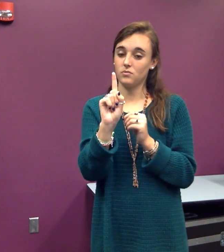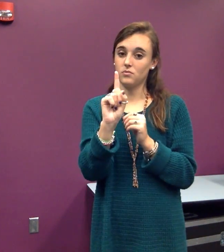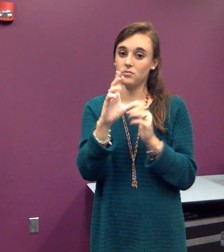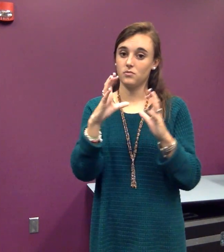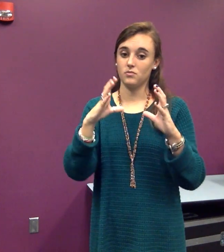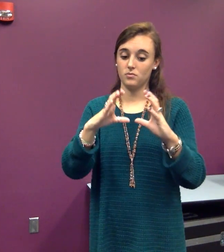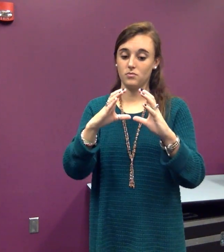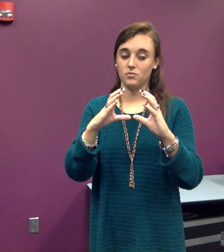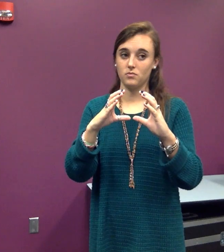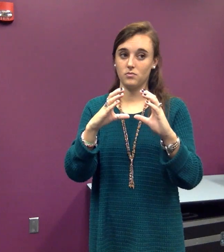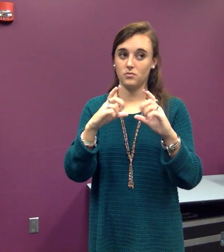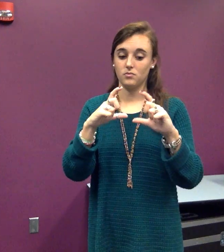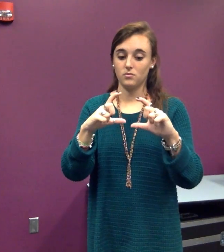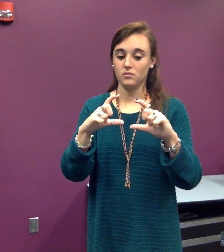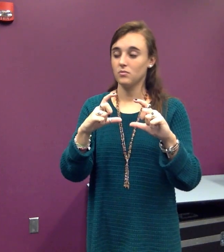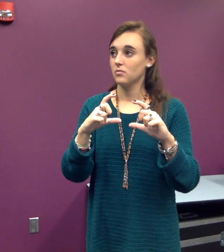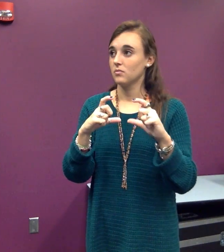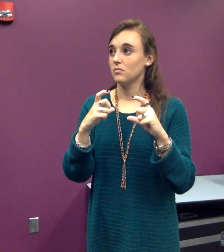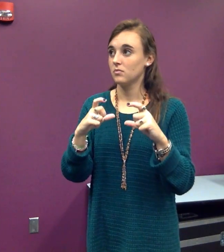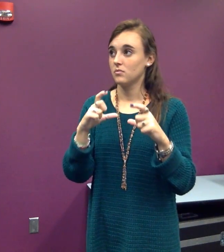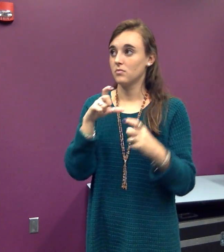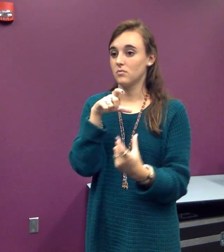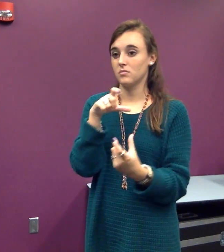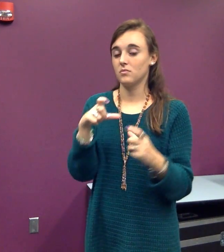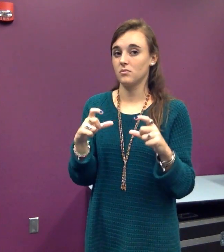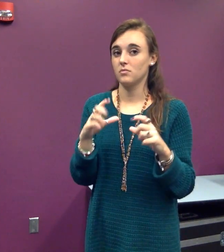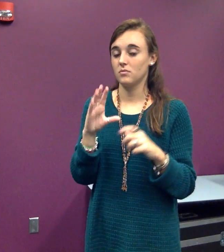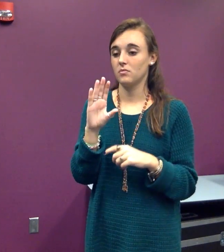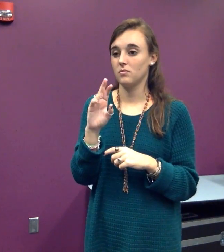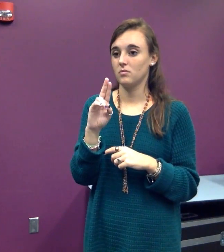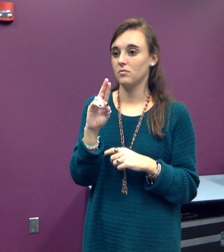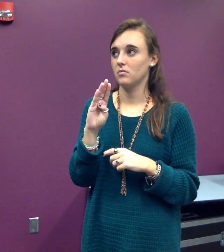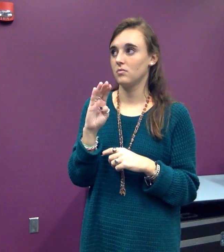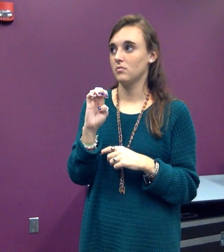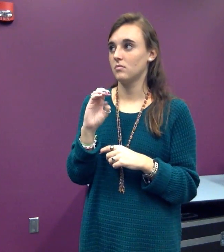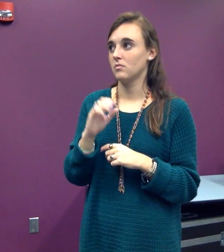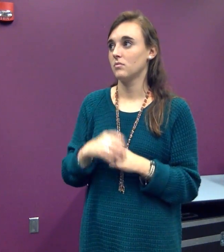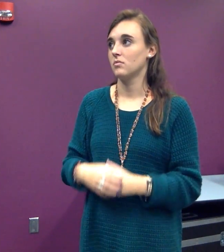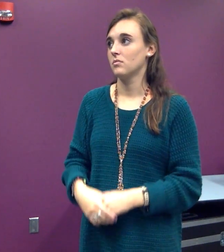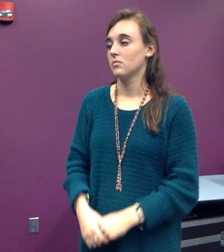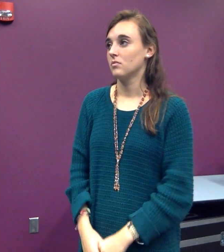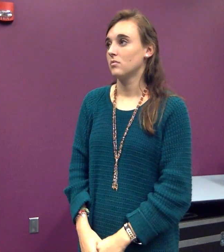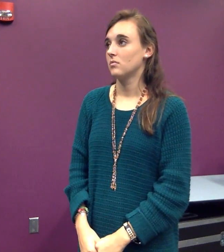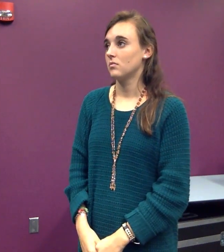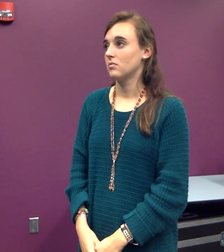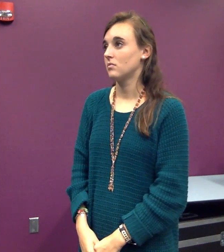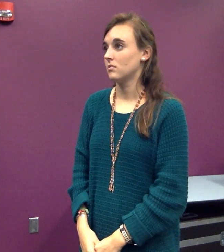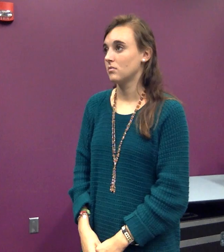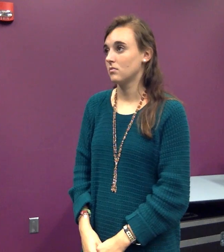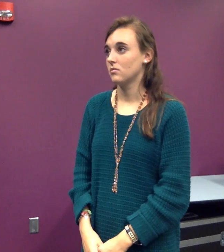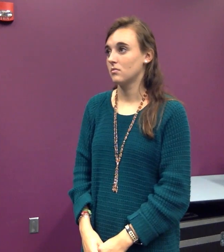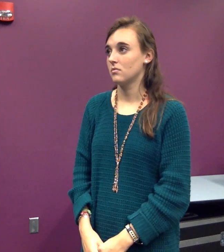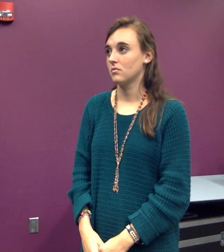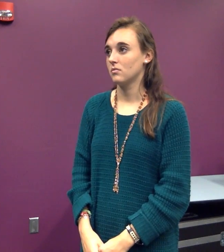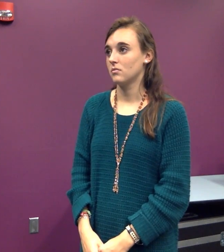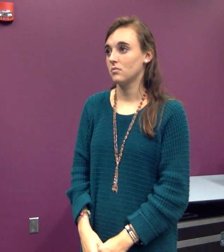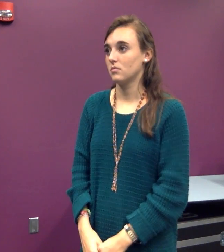yet. You're right. That's what we're going to make. I could say rectangle, couldn't I? Okay. Bottom line over